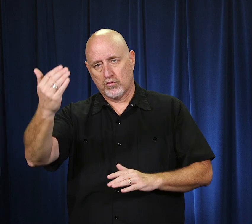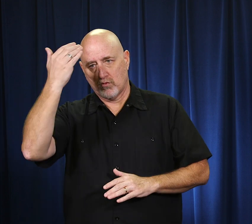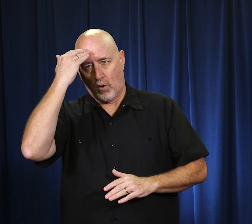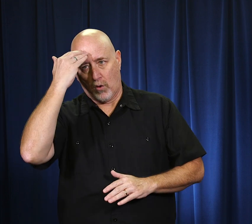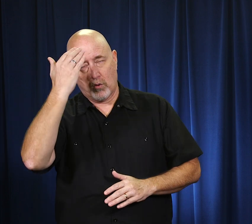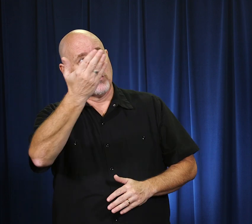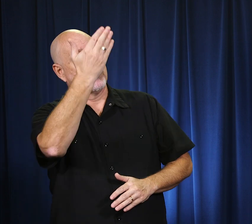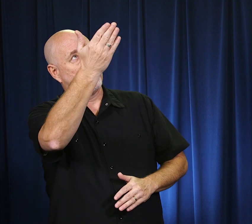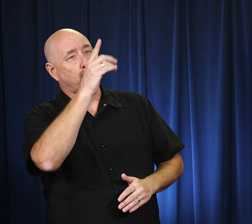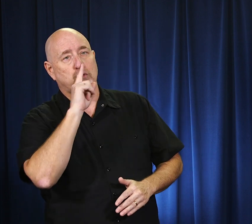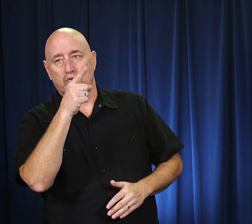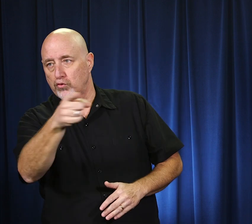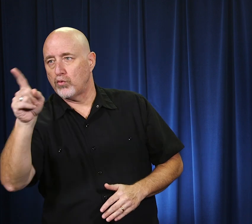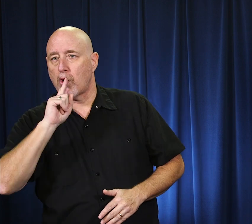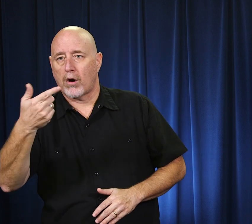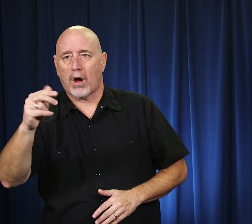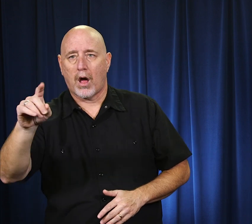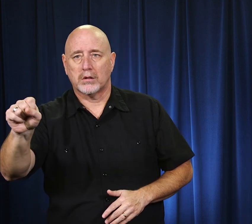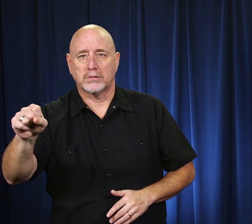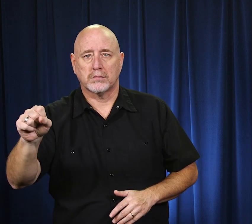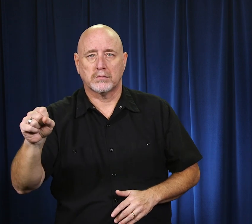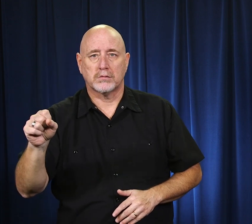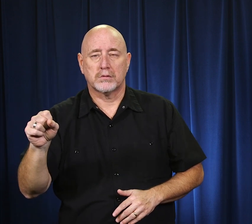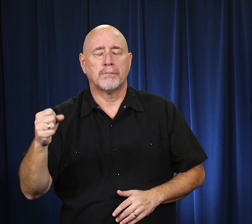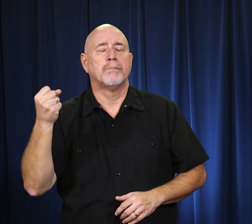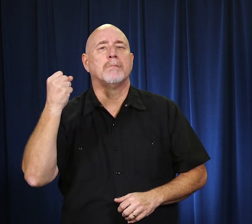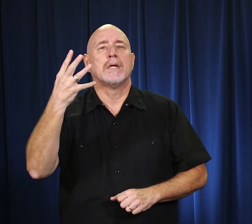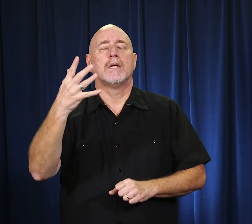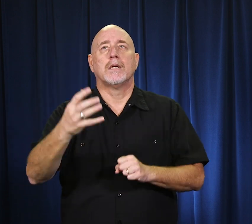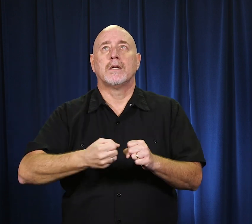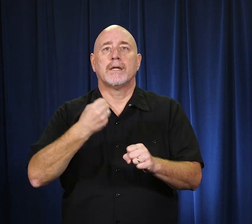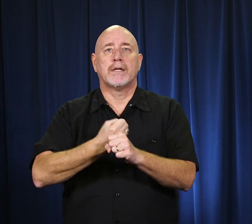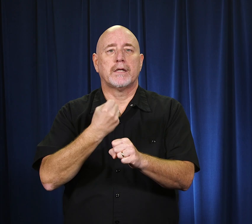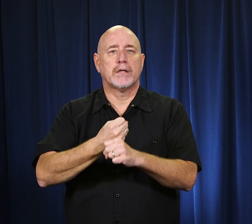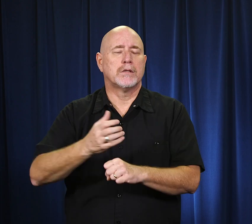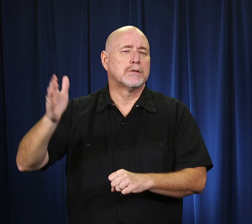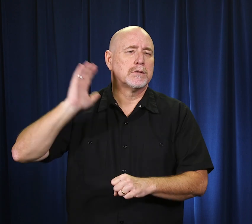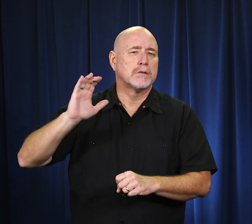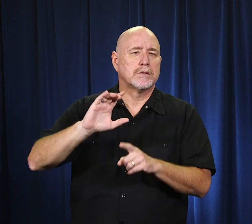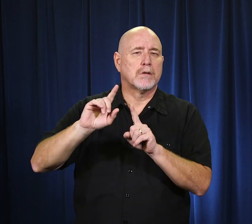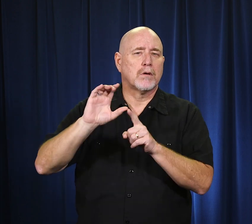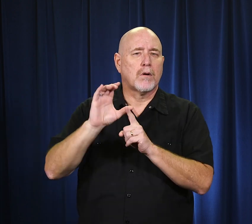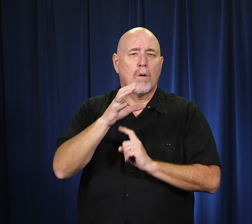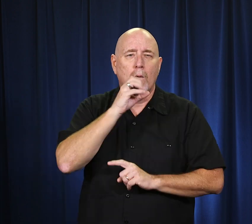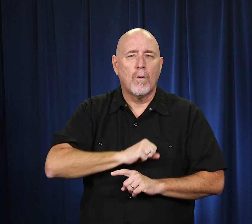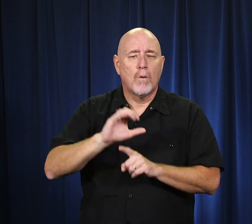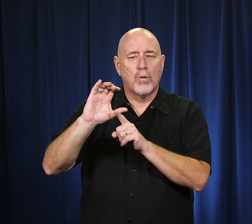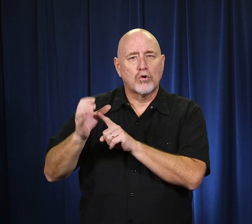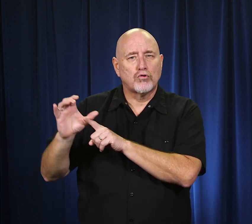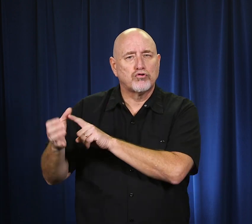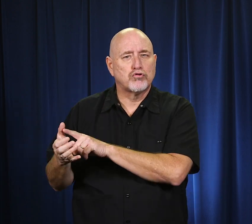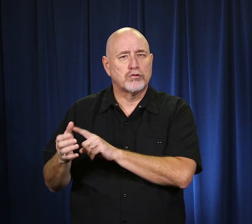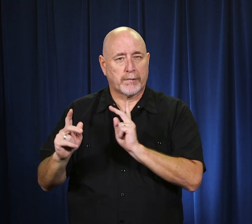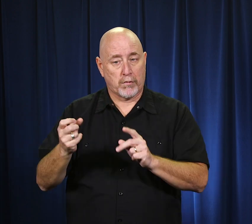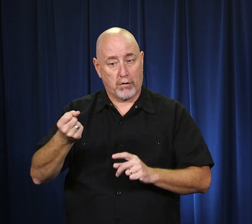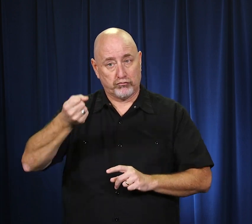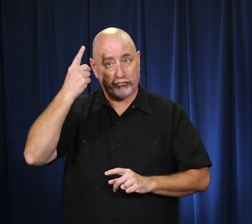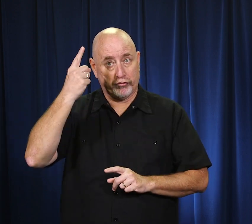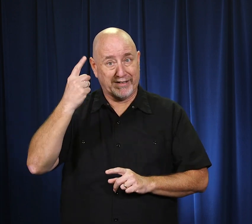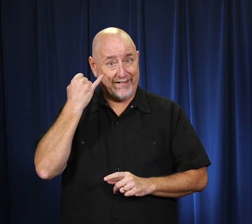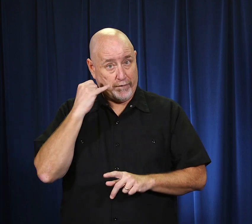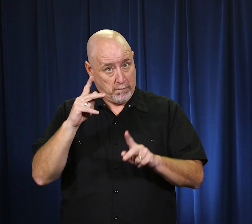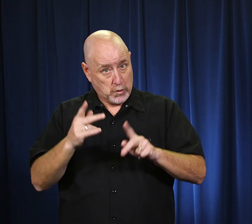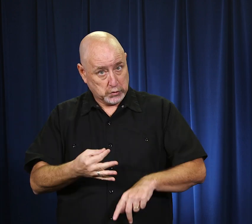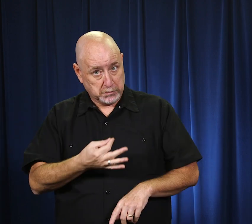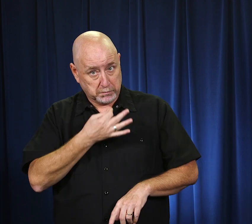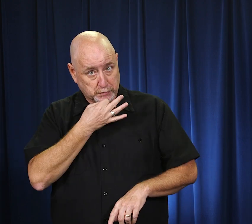we may know you are gods." For years, in ancient cultures, people understood that